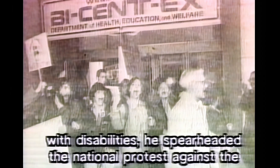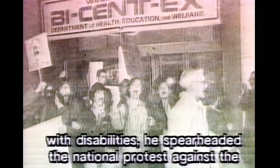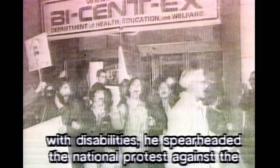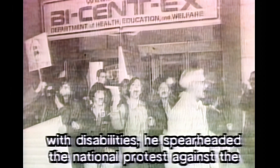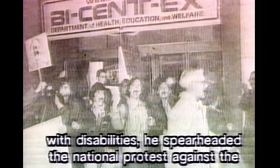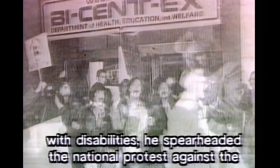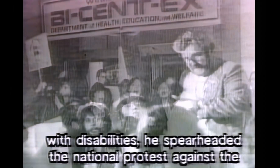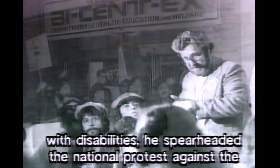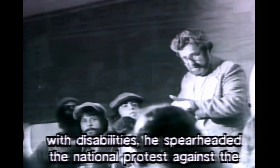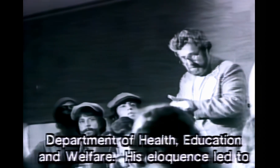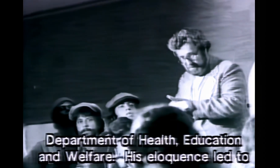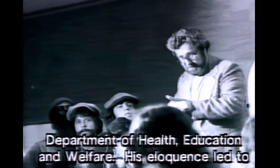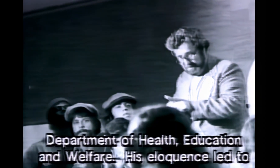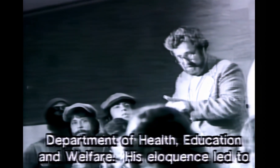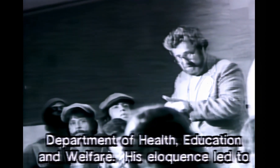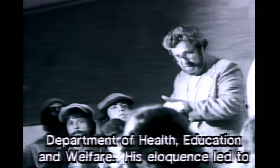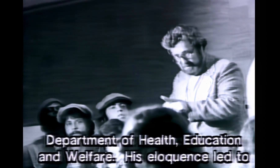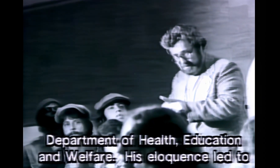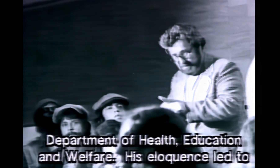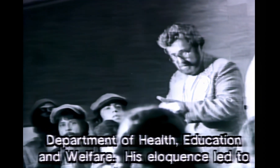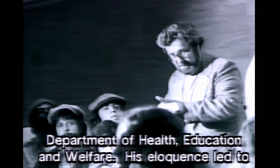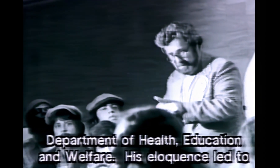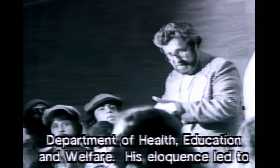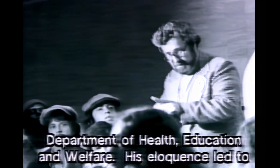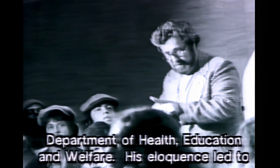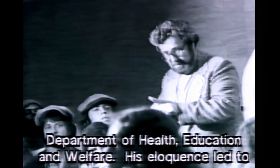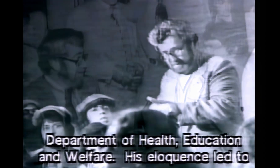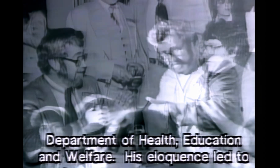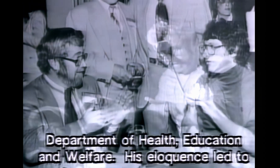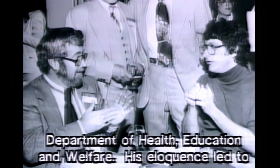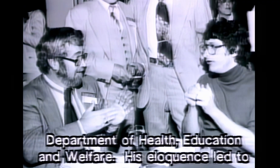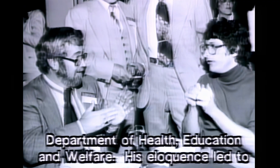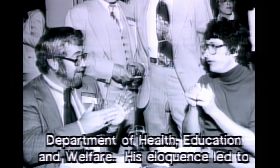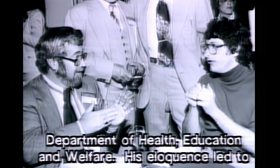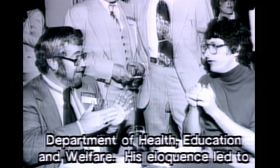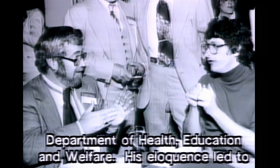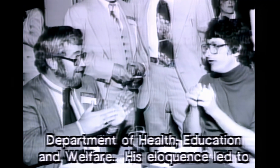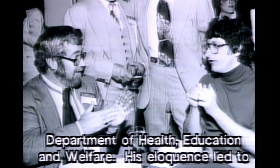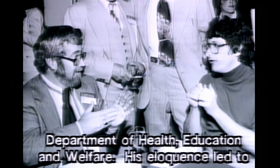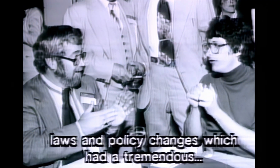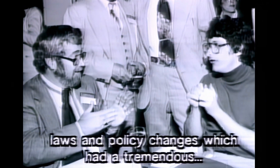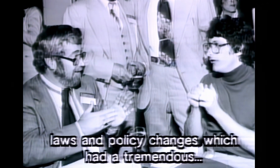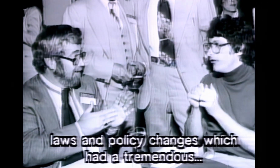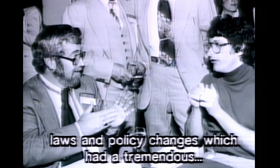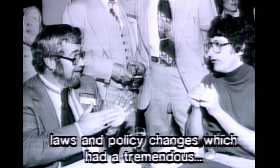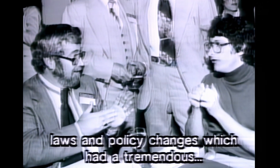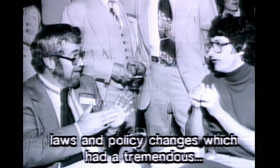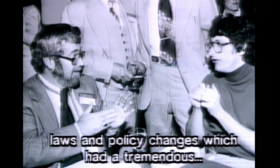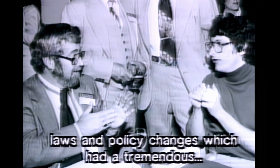national protest against the Department of Health, Education, and Welfare. His eloquence led to laws and policy changes which had